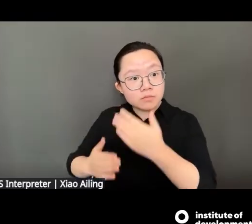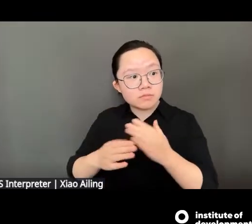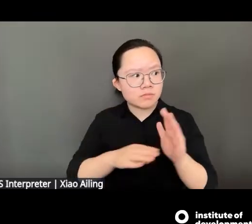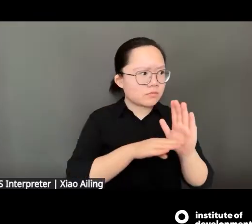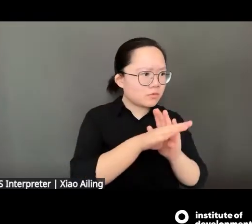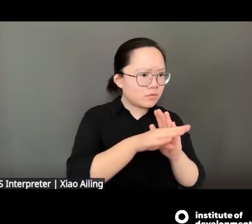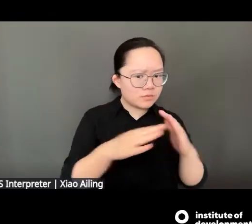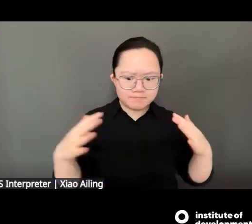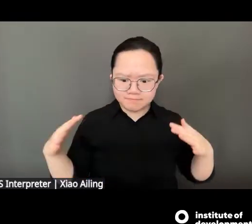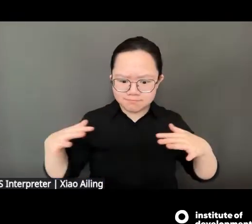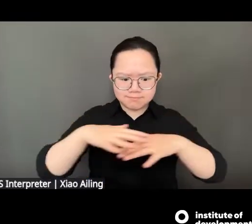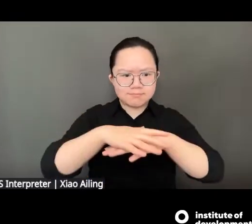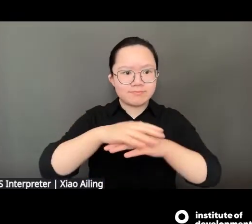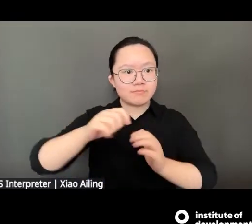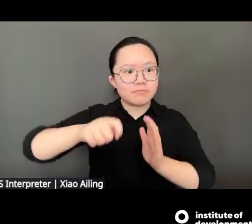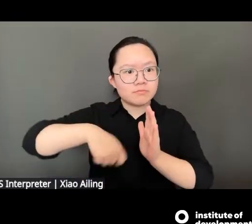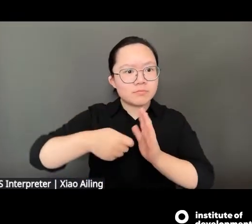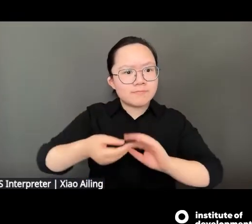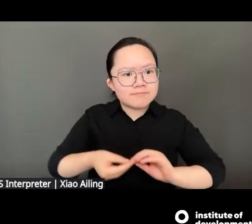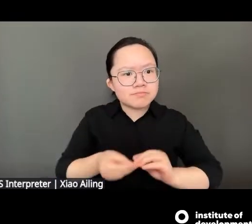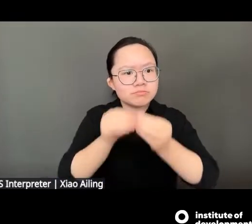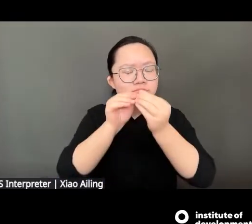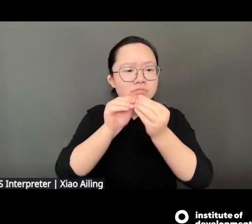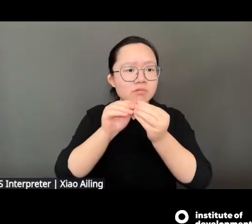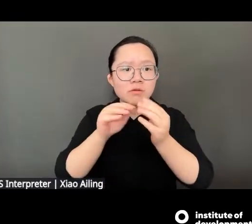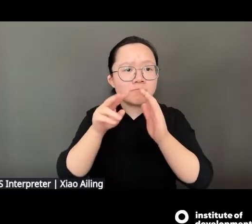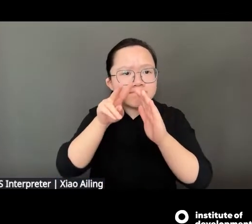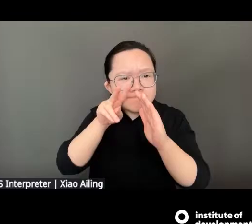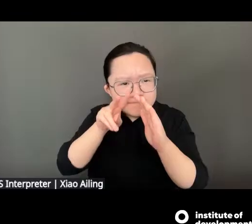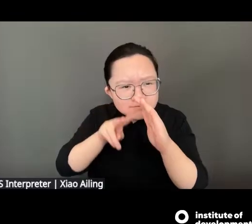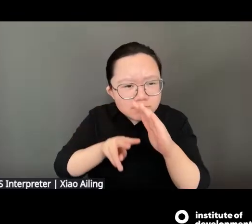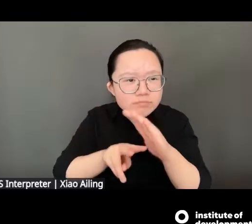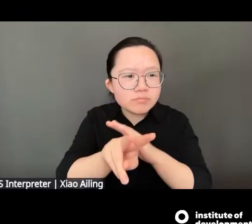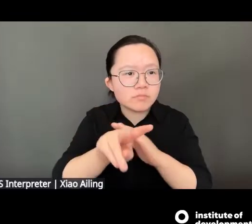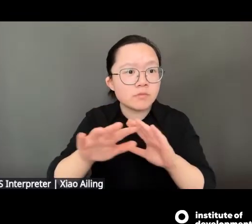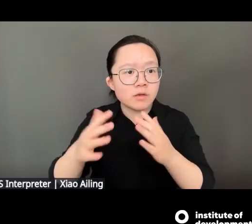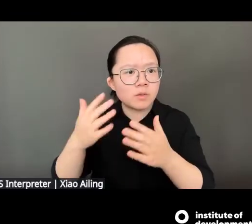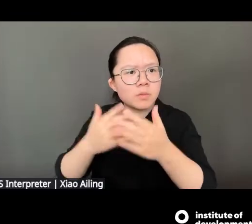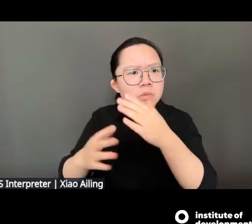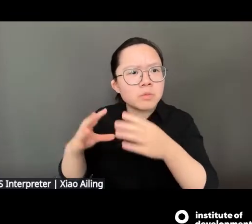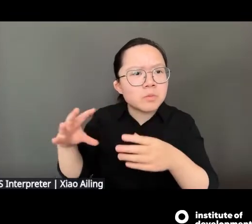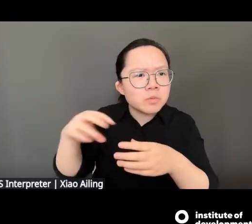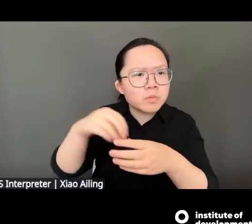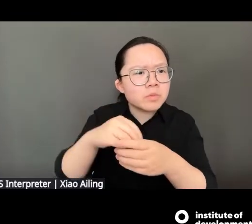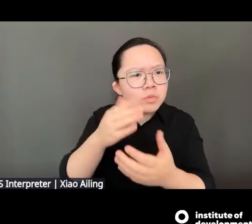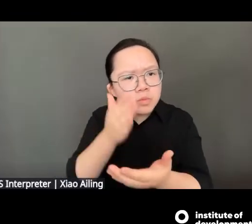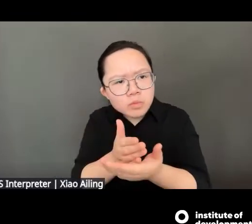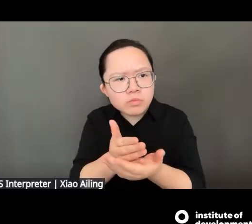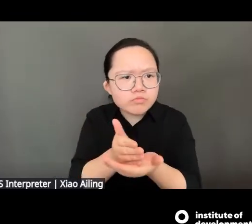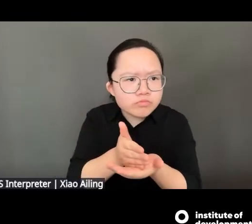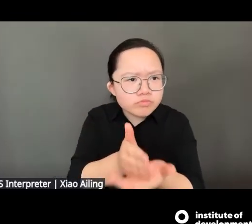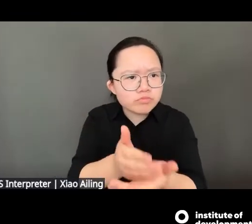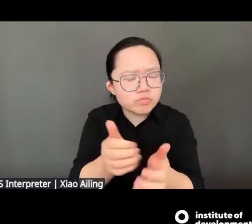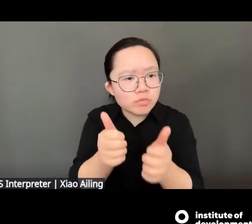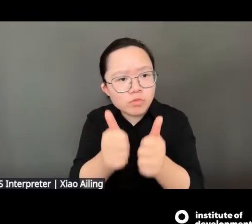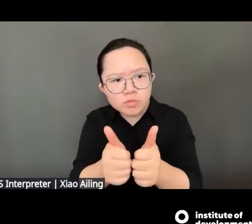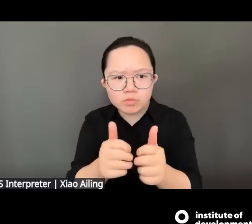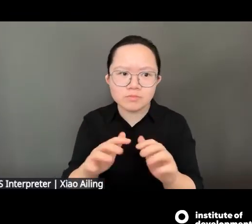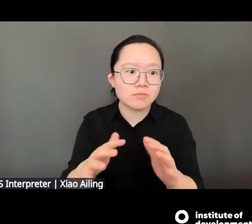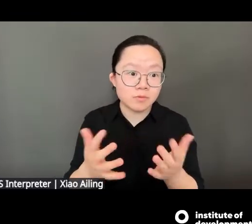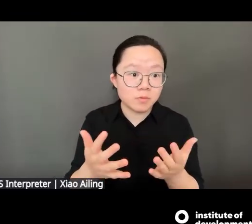Programme, including the Inclusive Futures and PENDA Consortia, which reach their conclusion later this